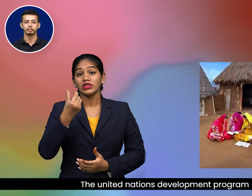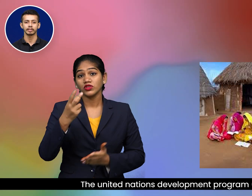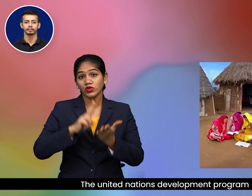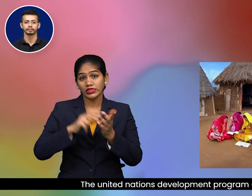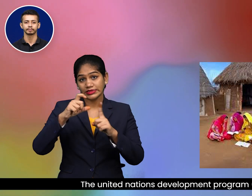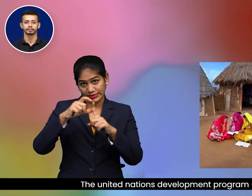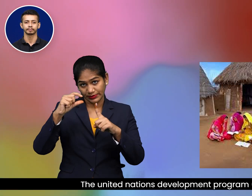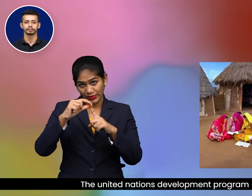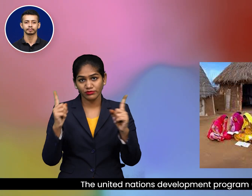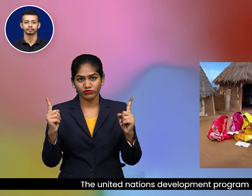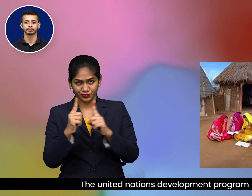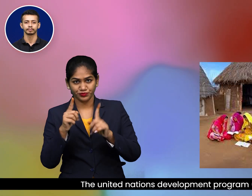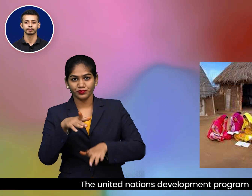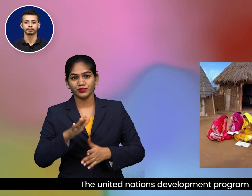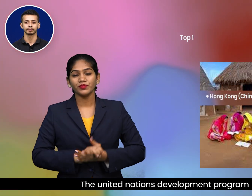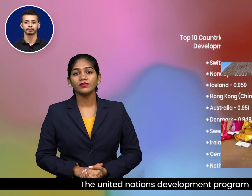UNDP,